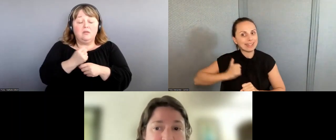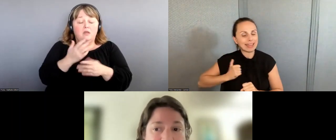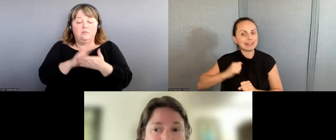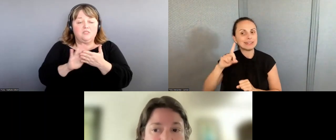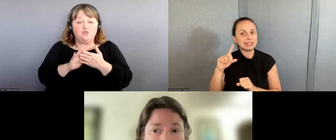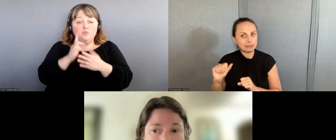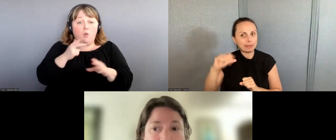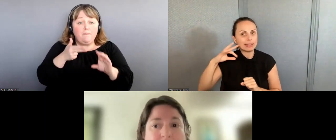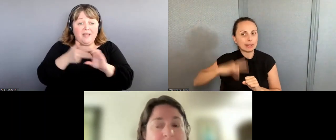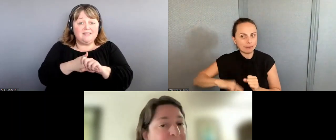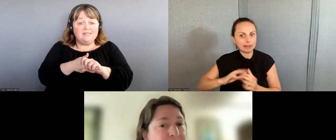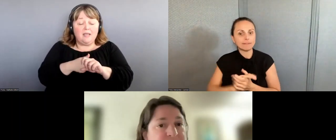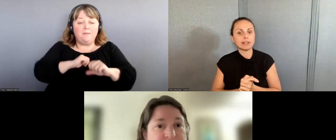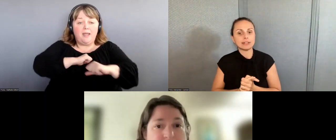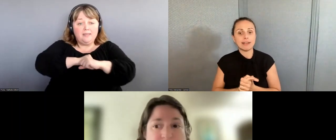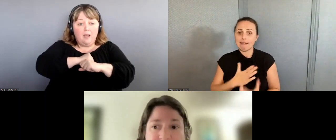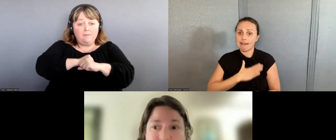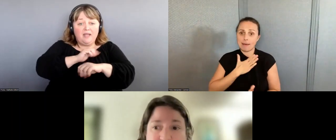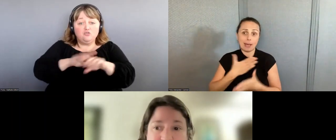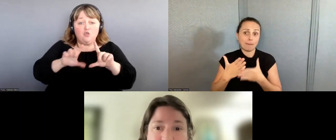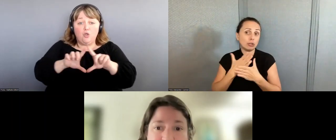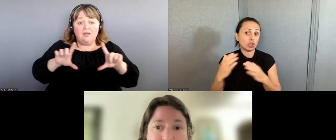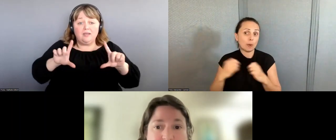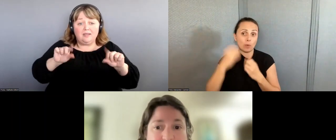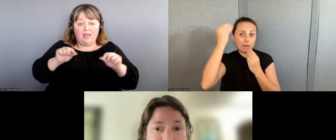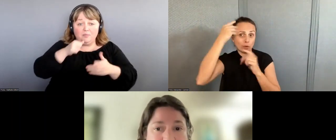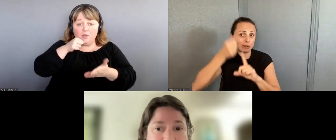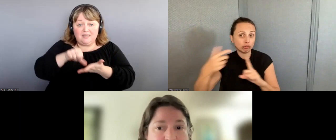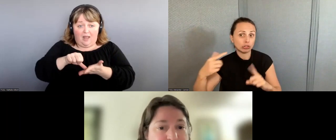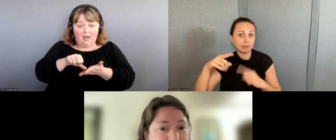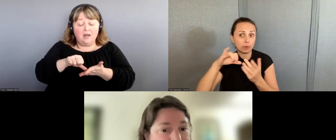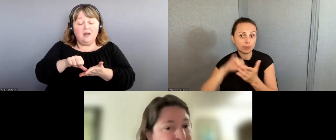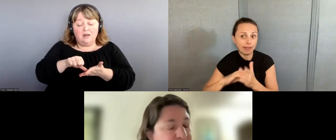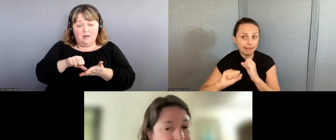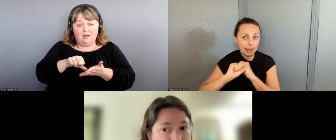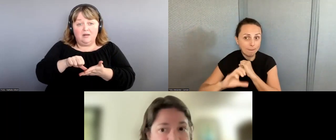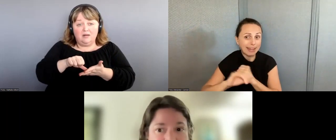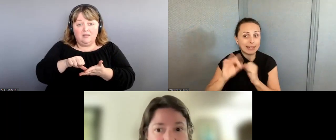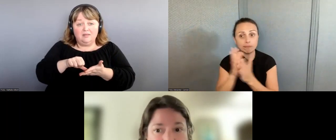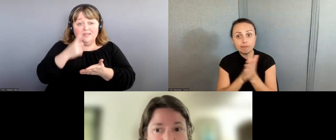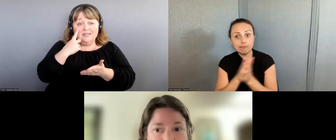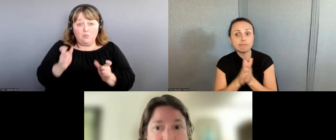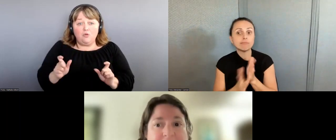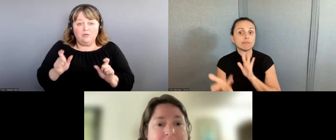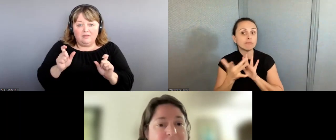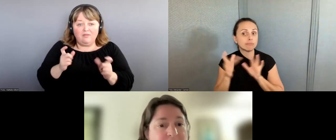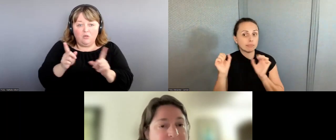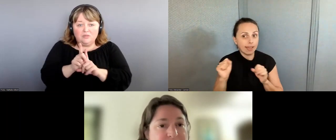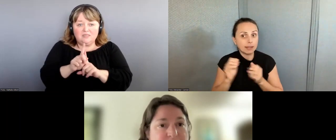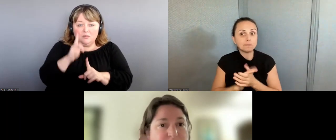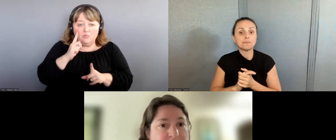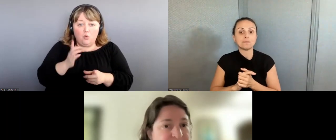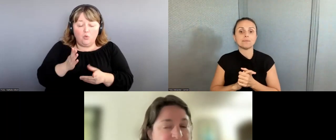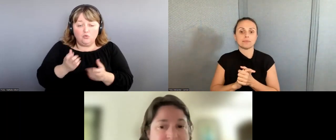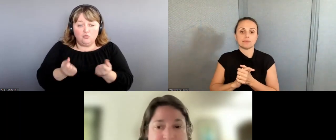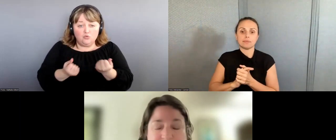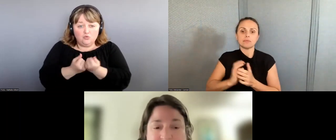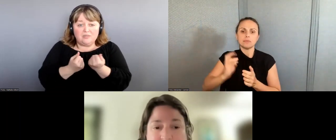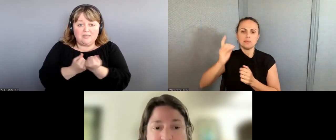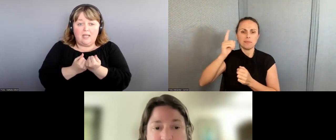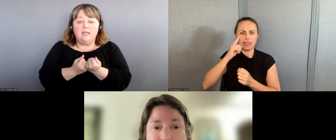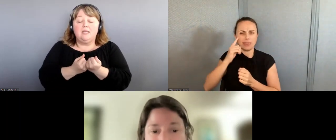Disability Benefit. I'm happy to share more information about that campaign if you'd like to reach out to me. I think